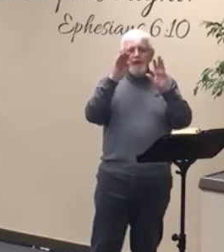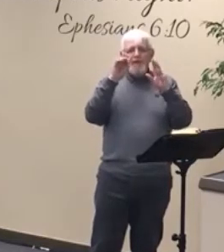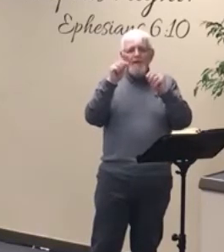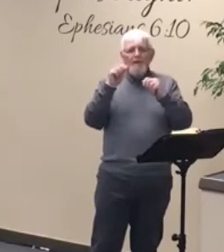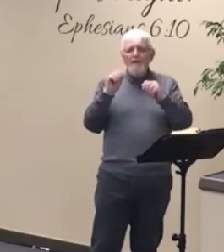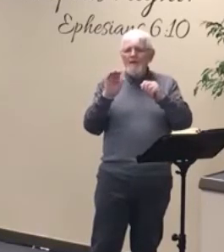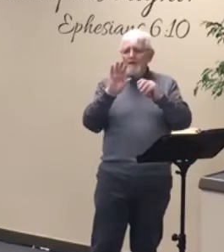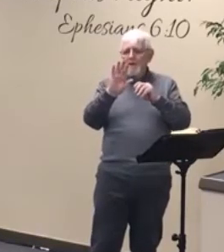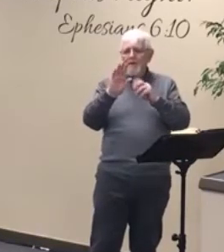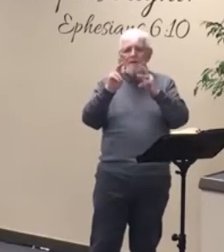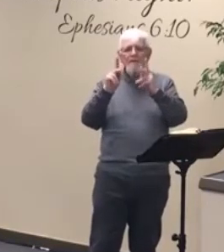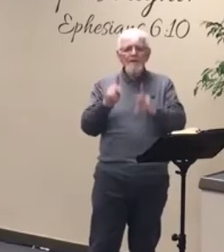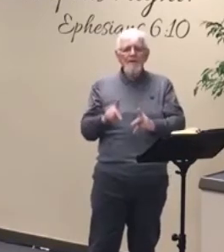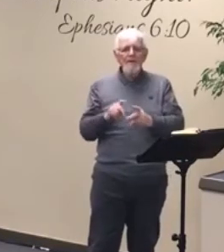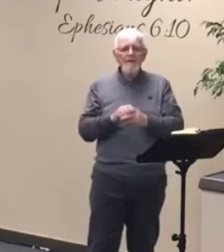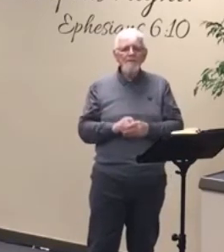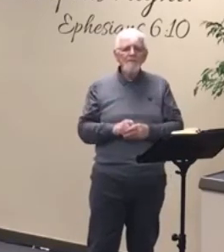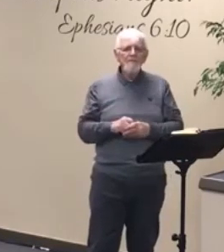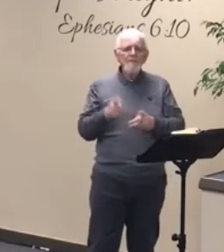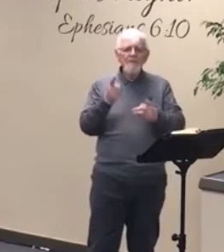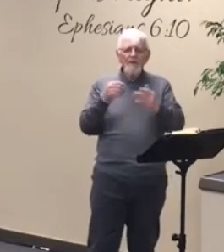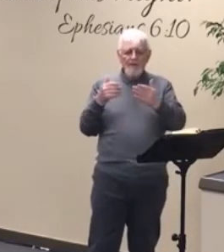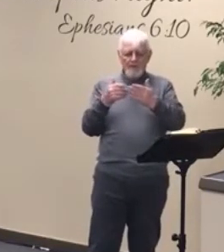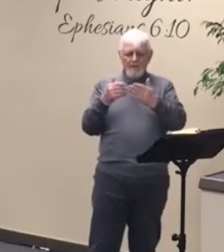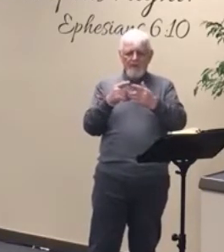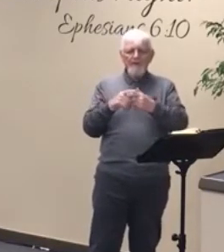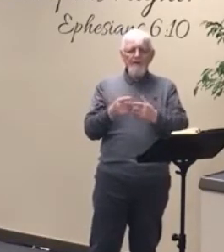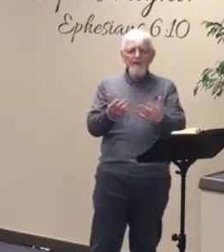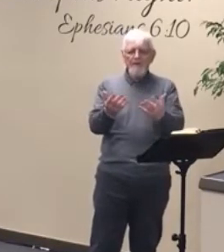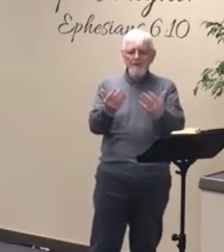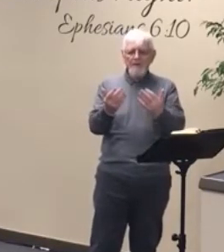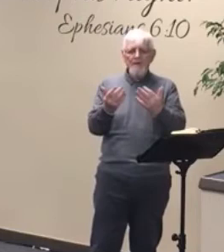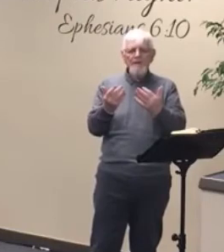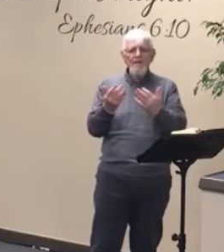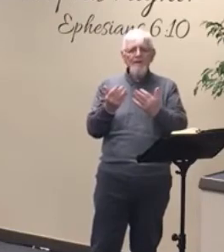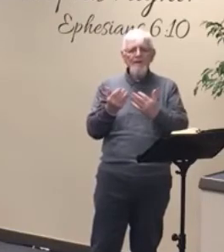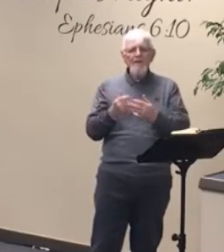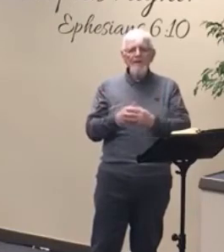presence. And Joseph said unto his brethren, Come near to me, I pray you. And they what?